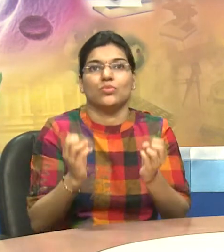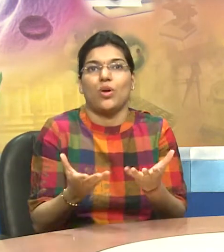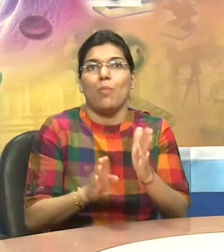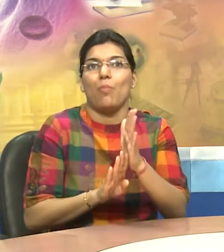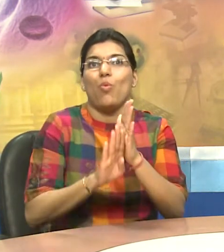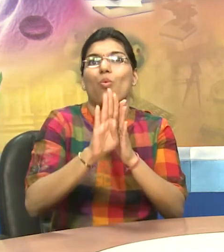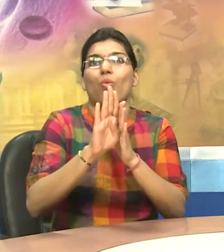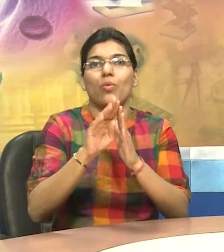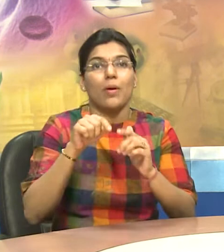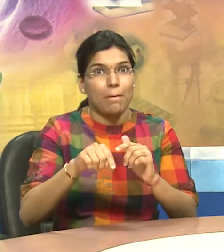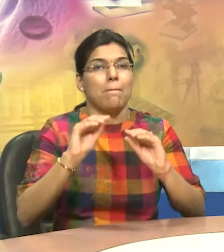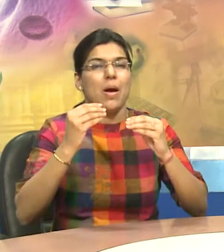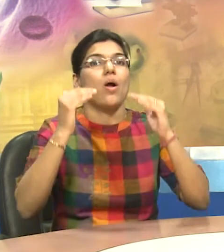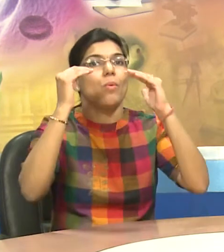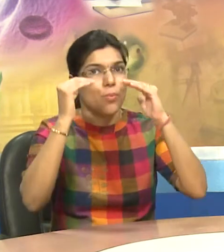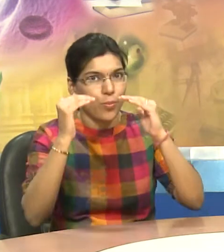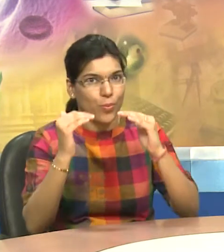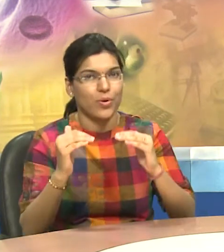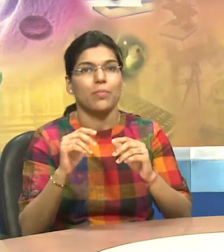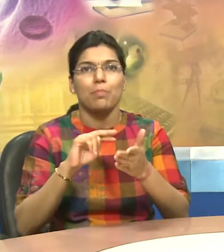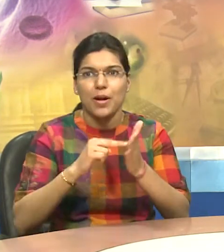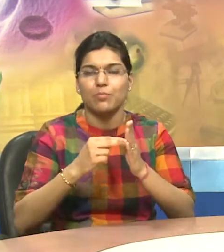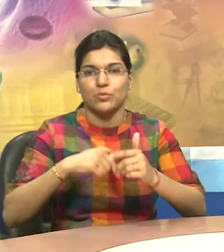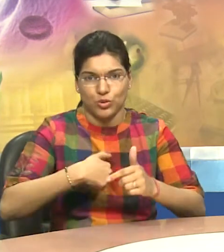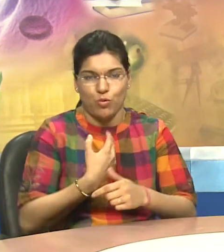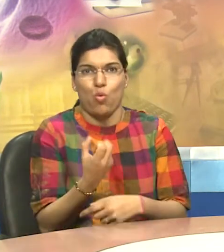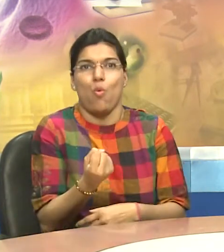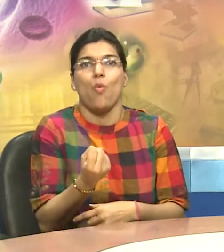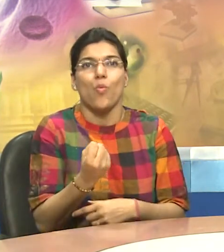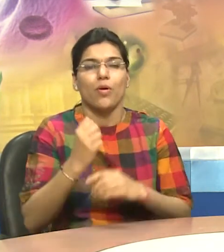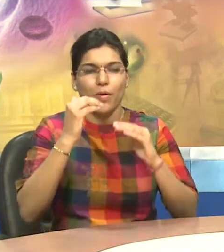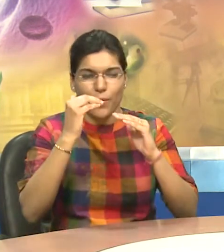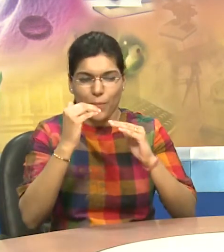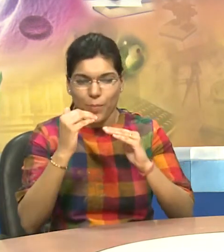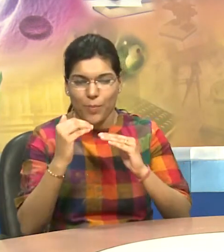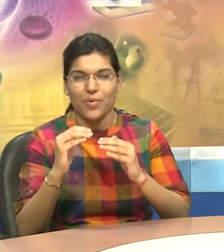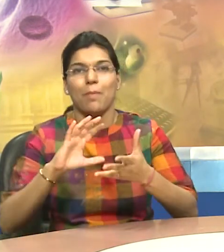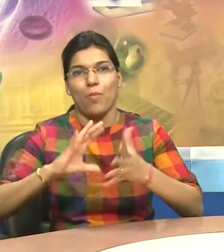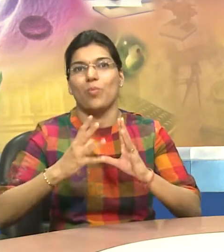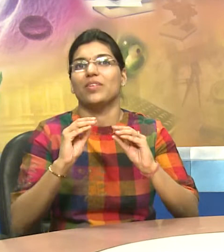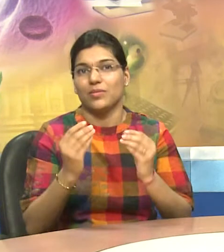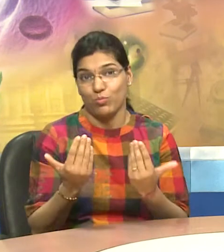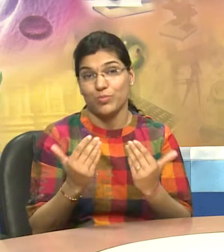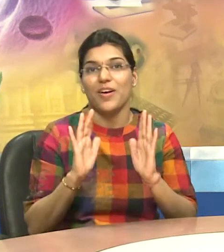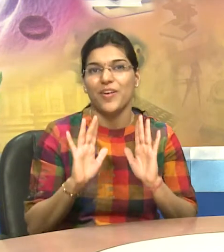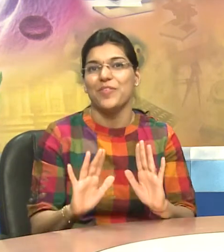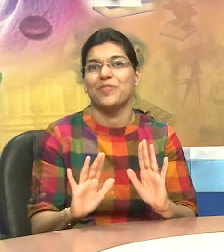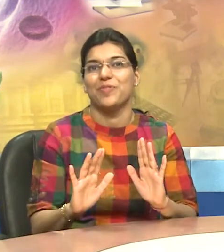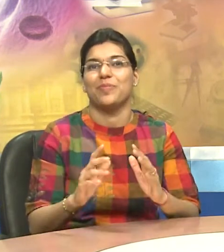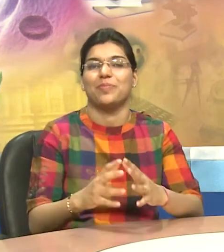It will create noise pollution more. It is better to have self-control and it will